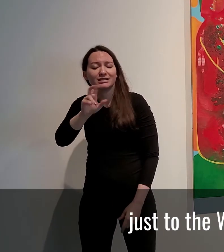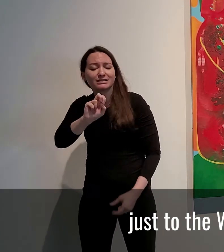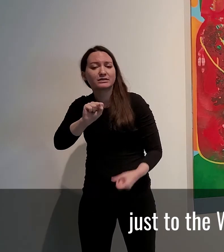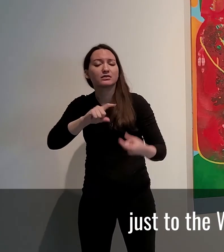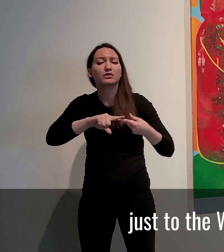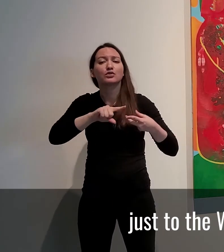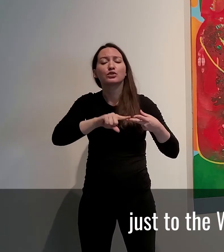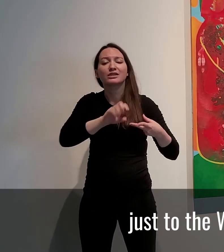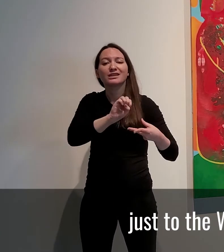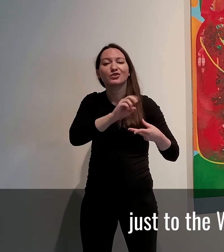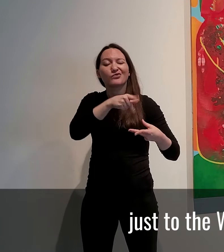west.